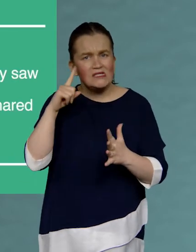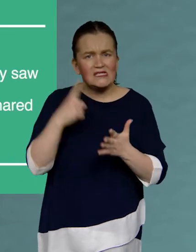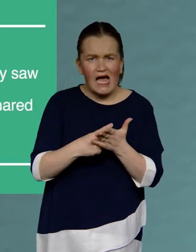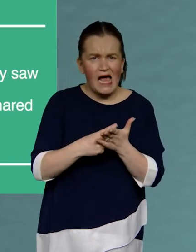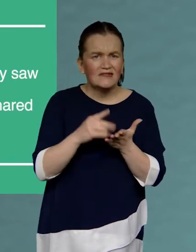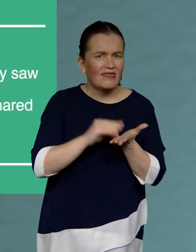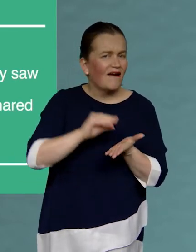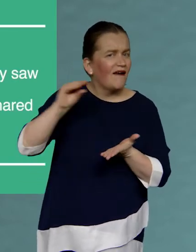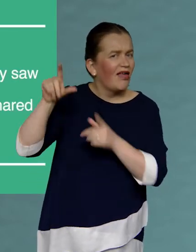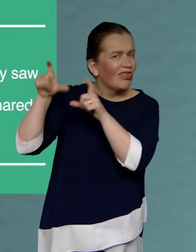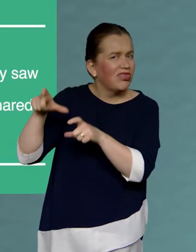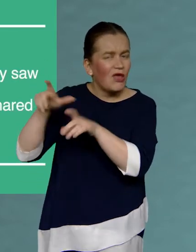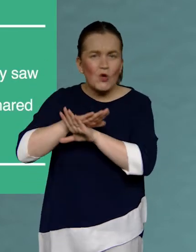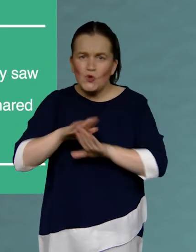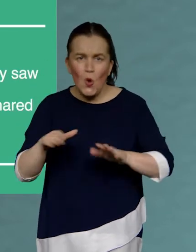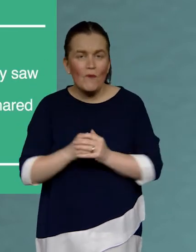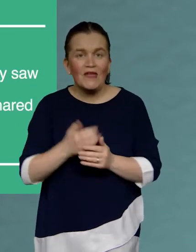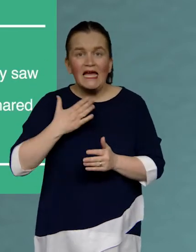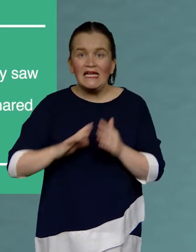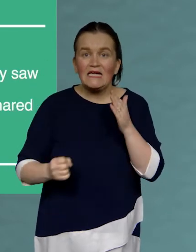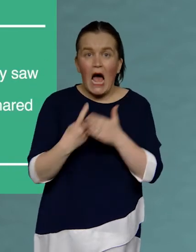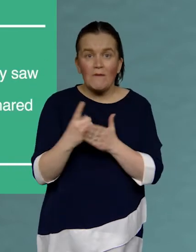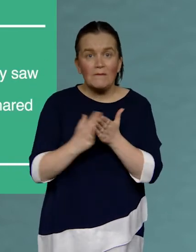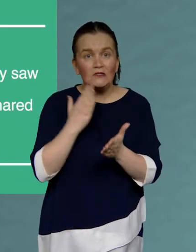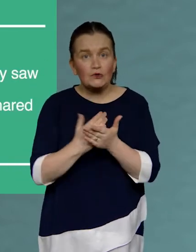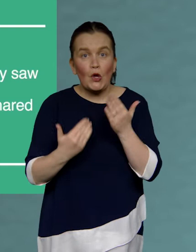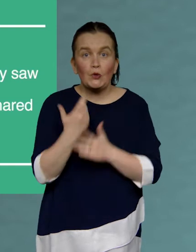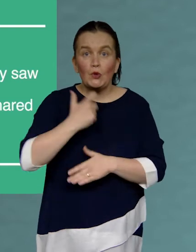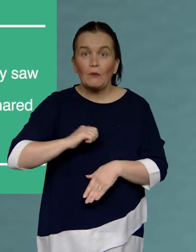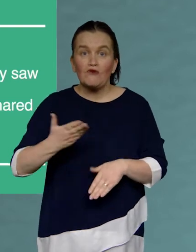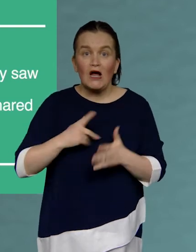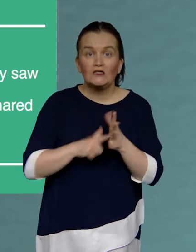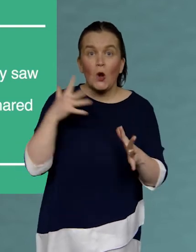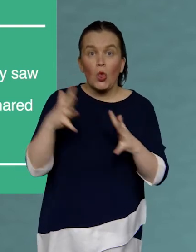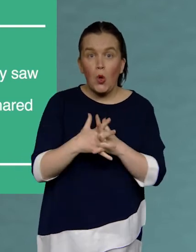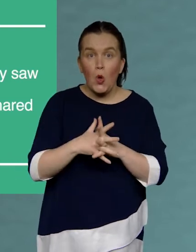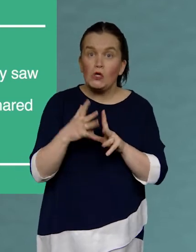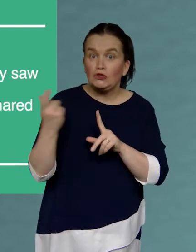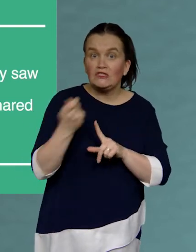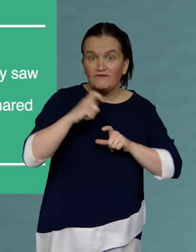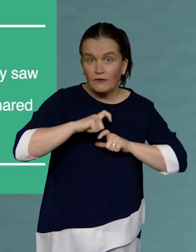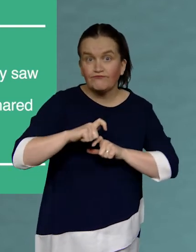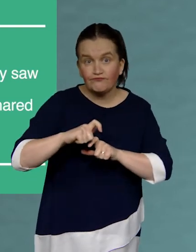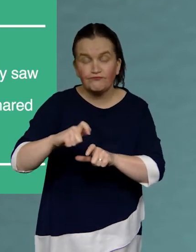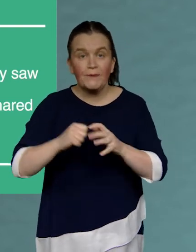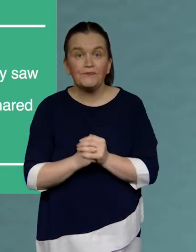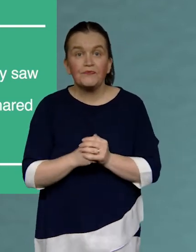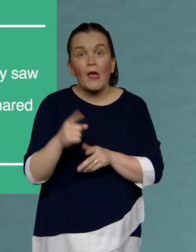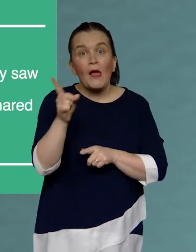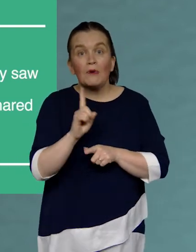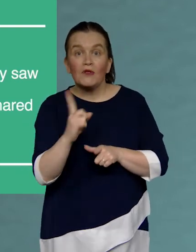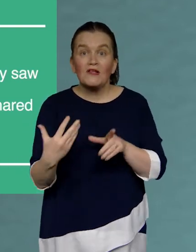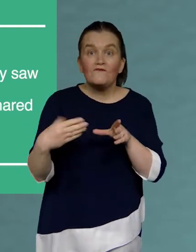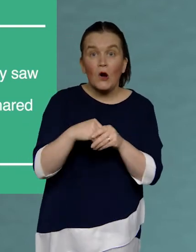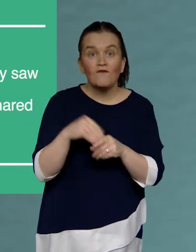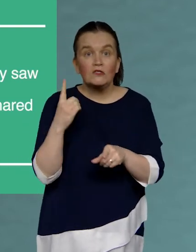new human rights law effective? Participants spoke about a range of elements that they saw as crucial for making sure that a new human rights